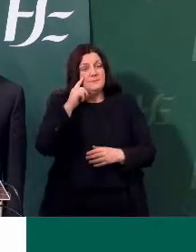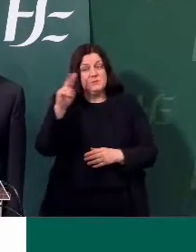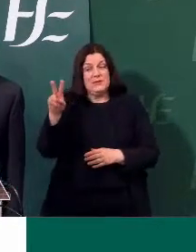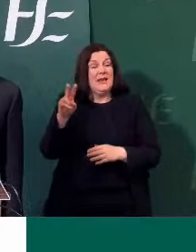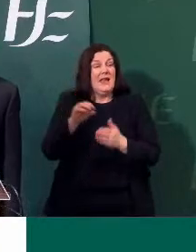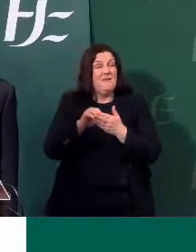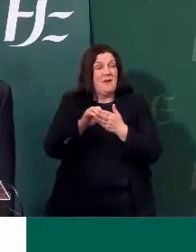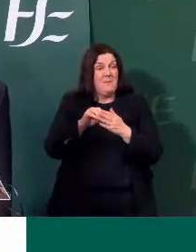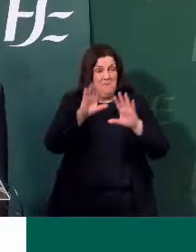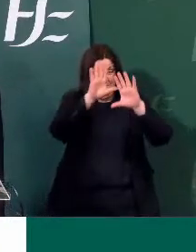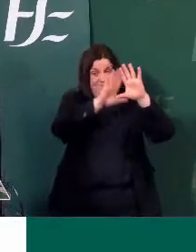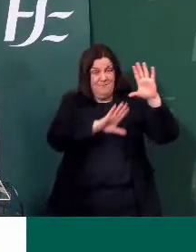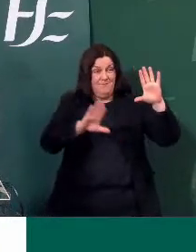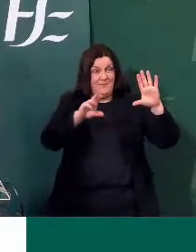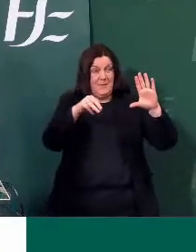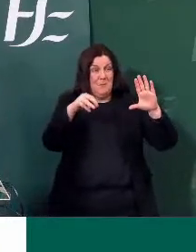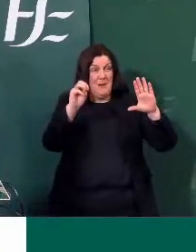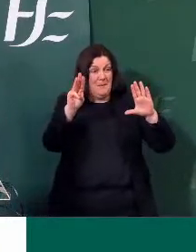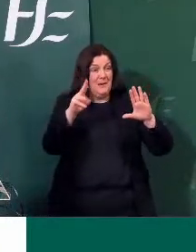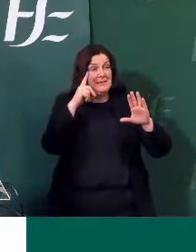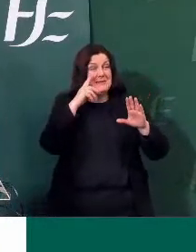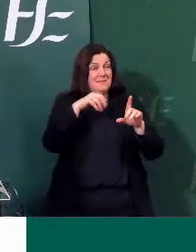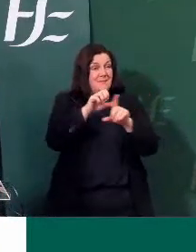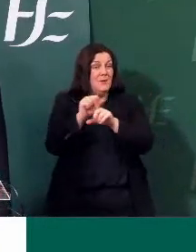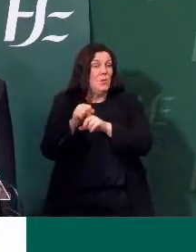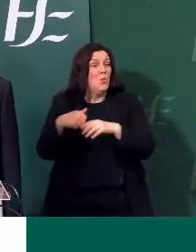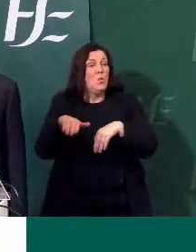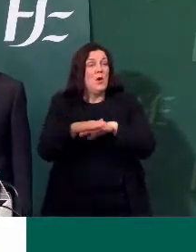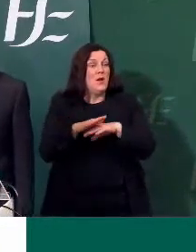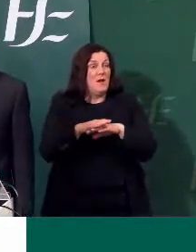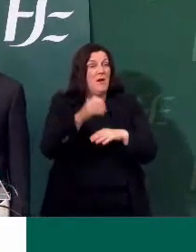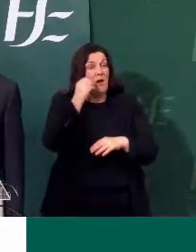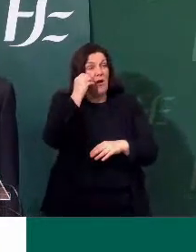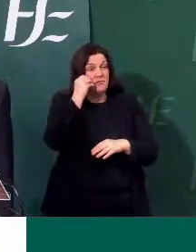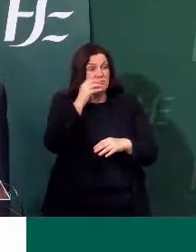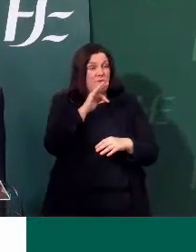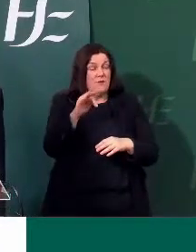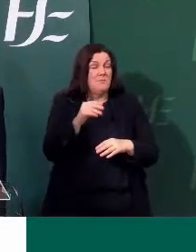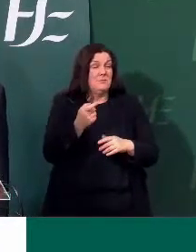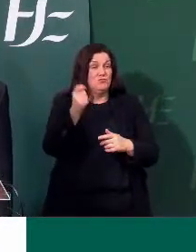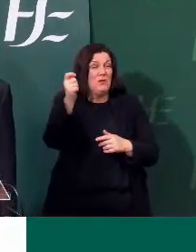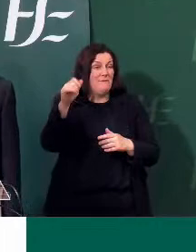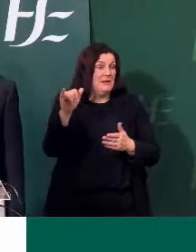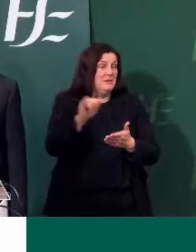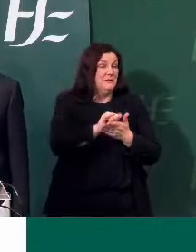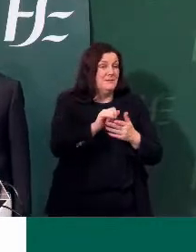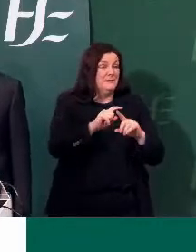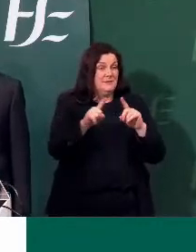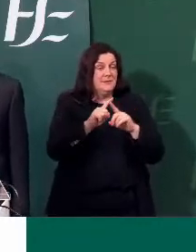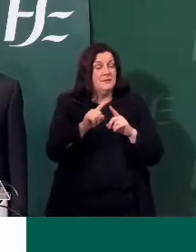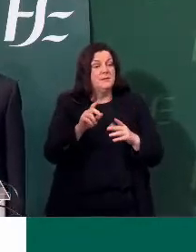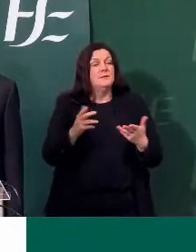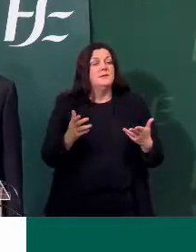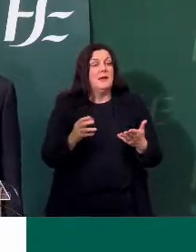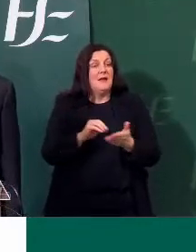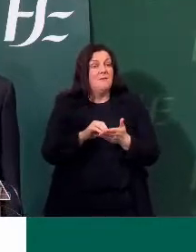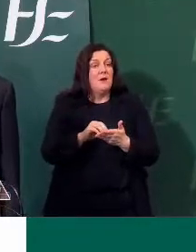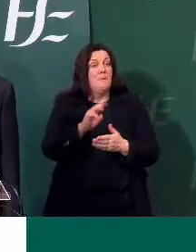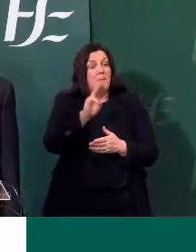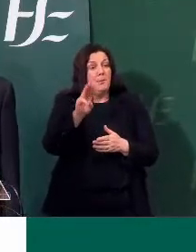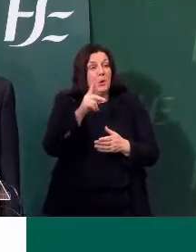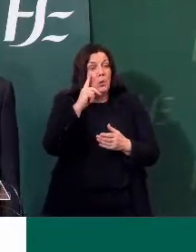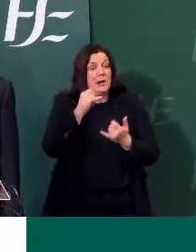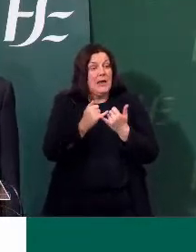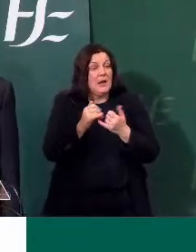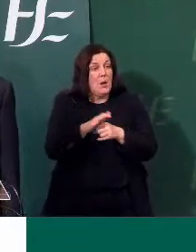variants, the confirmed cases around the world in orange detected from a traveller, and the purple in local transmission, which seems to